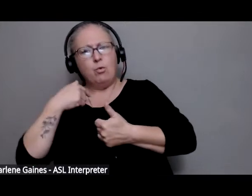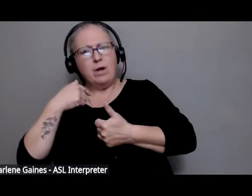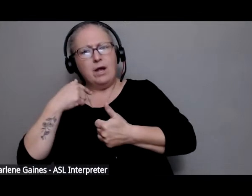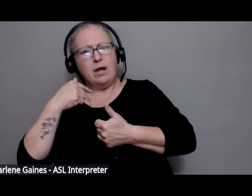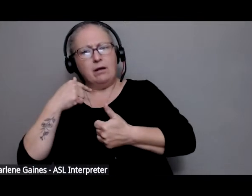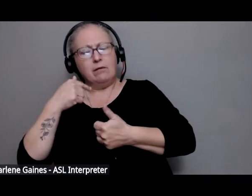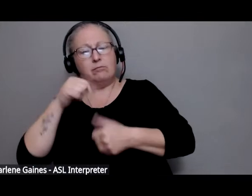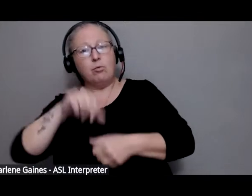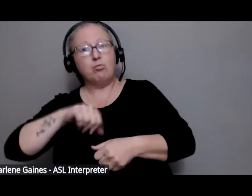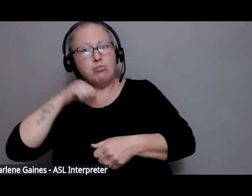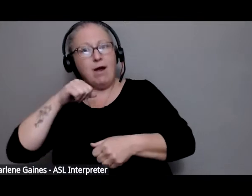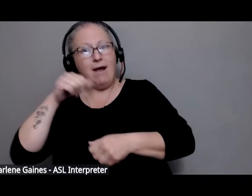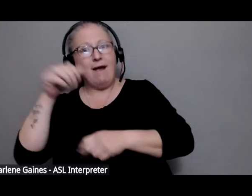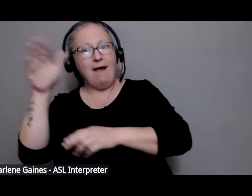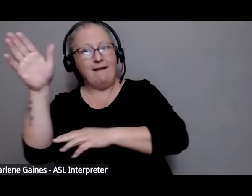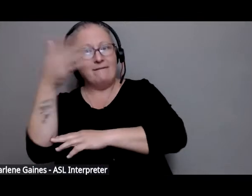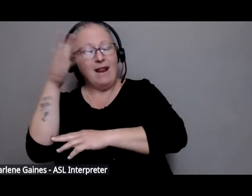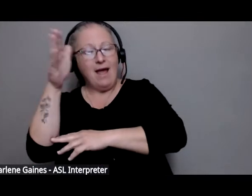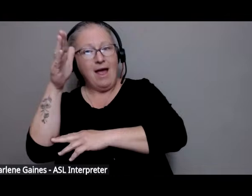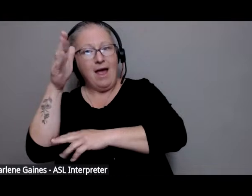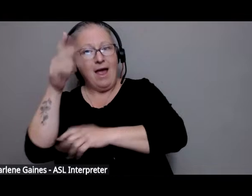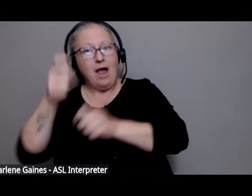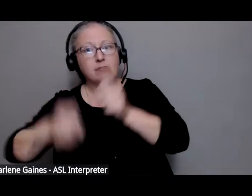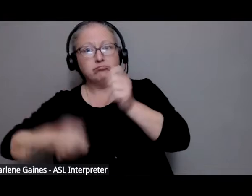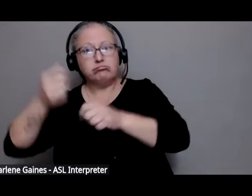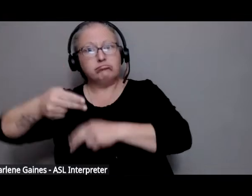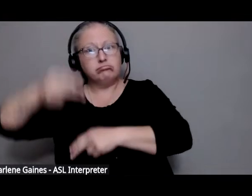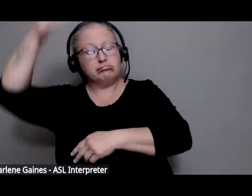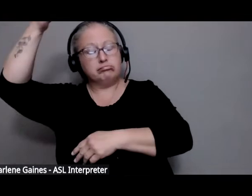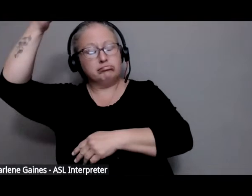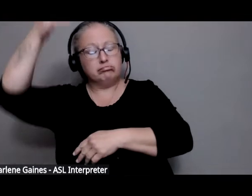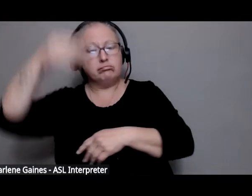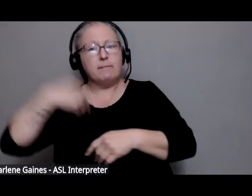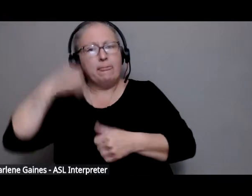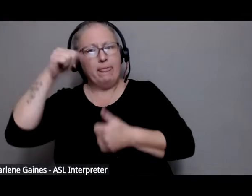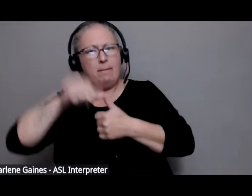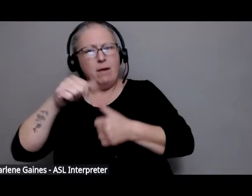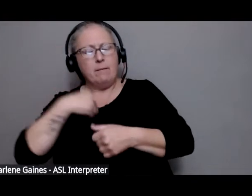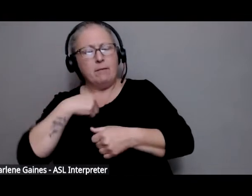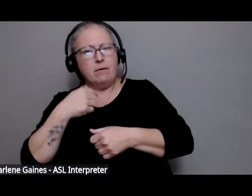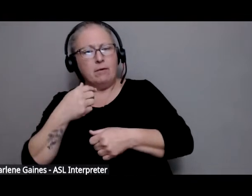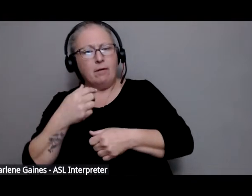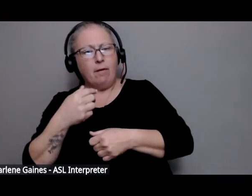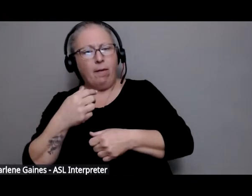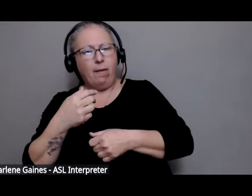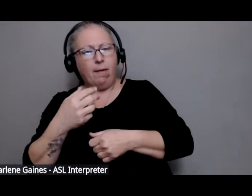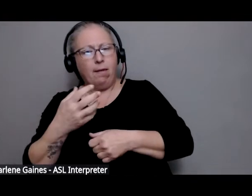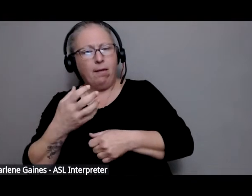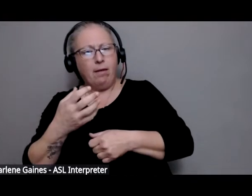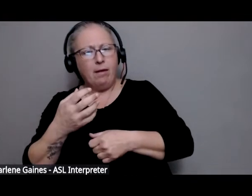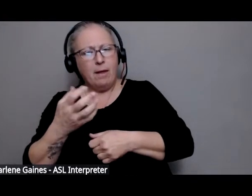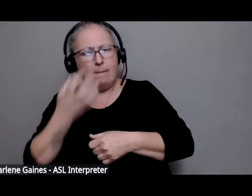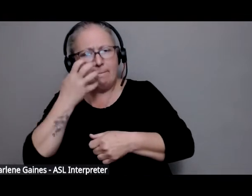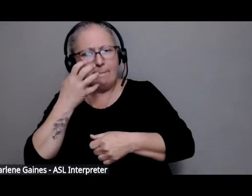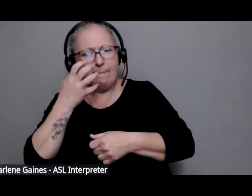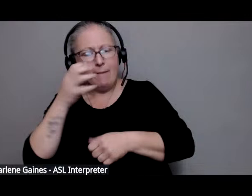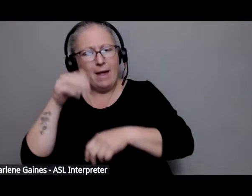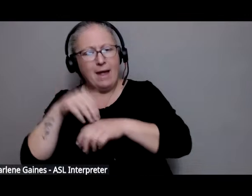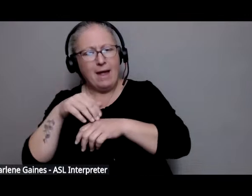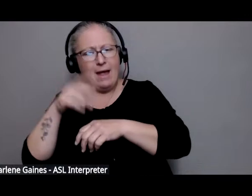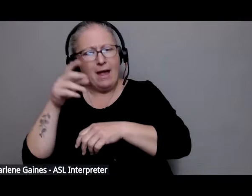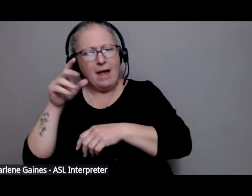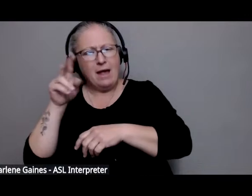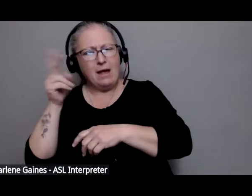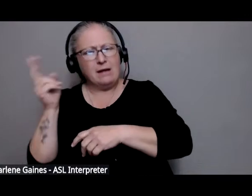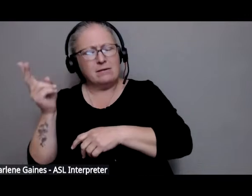flag, and we I remember being really mad at Trustee Griffin and Trustee Hanley,